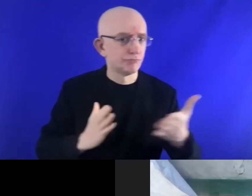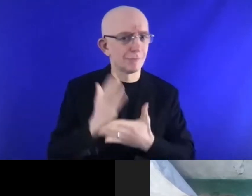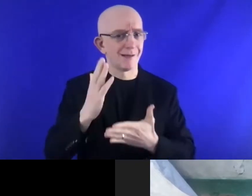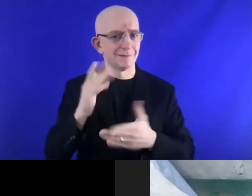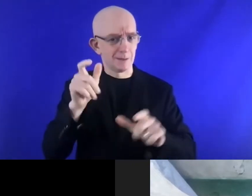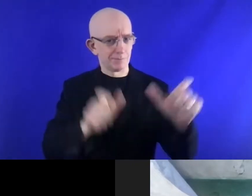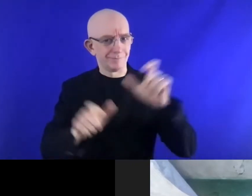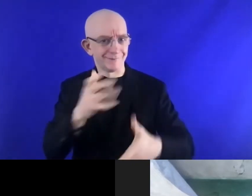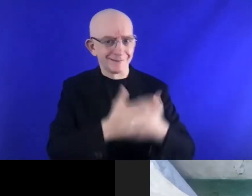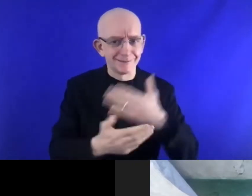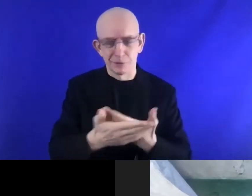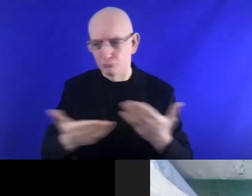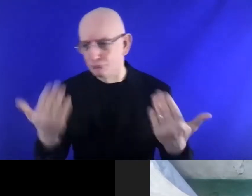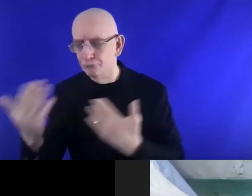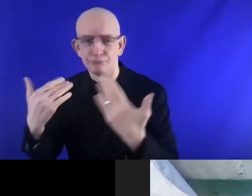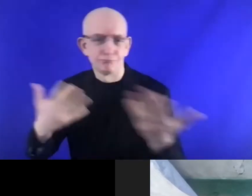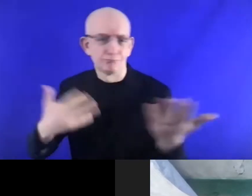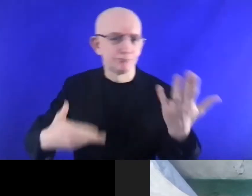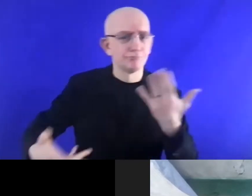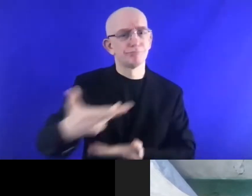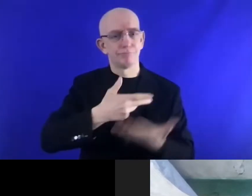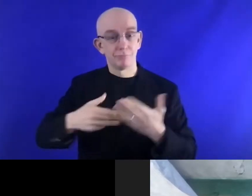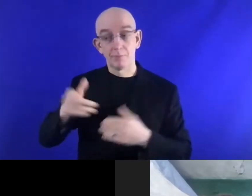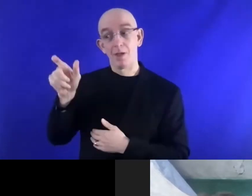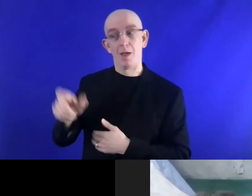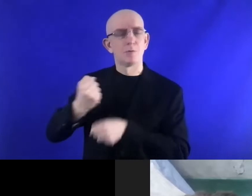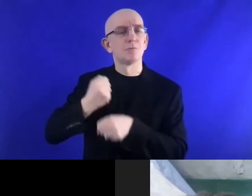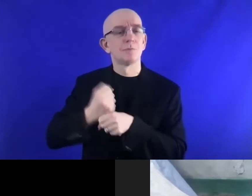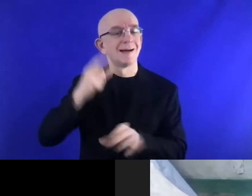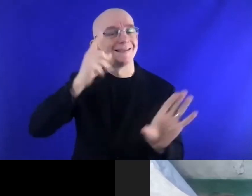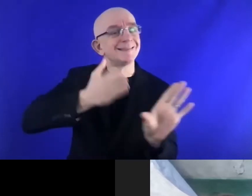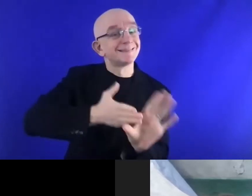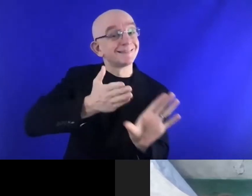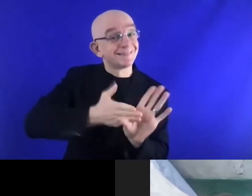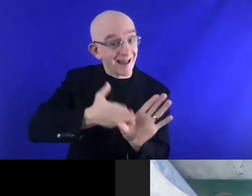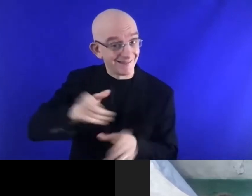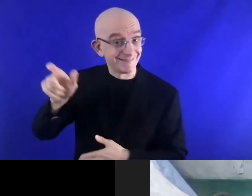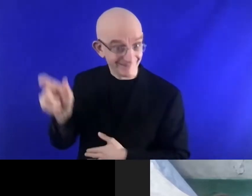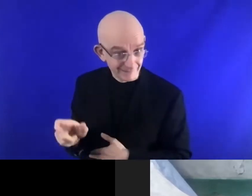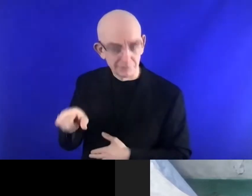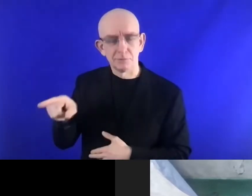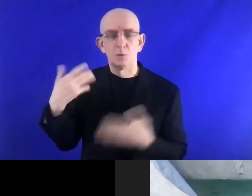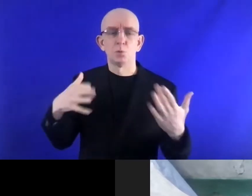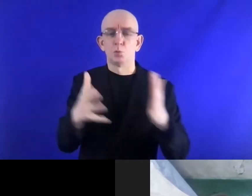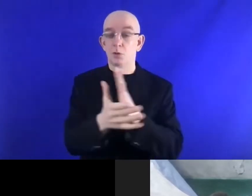especially in social media. Thanks to her videos, she's become an influencer,